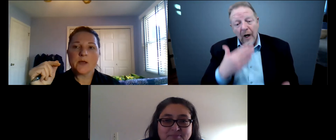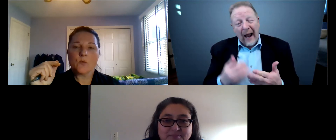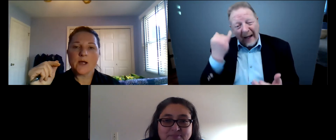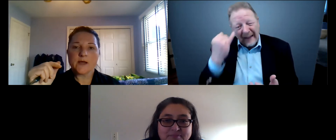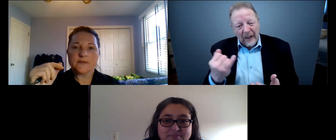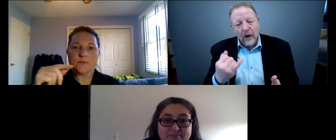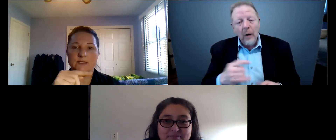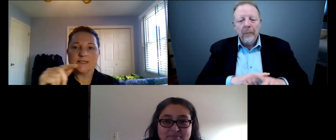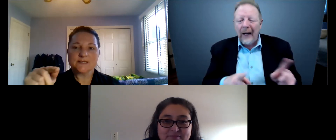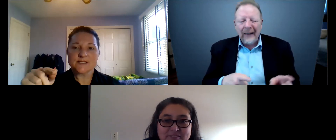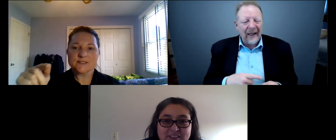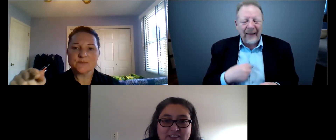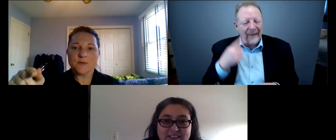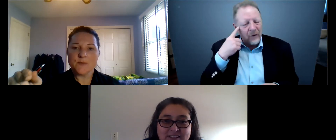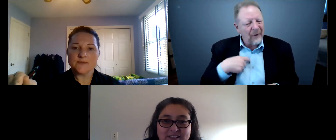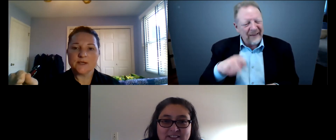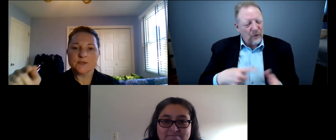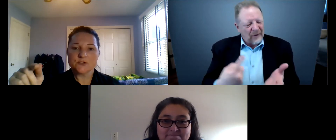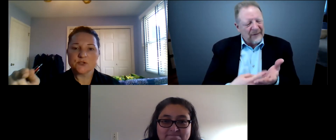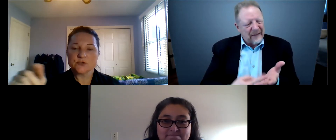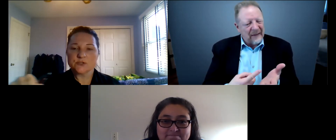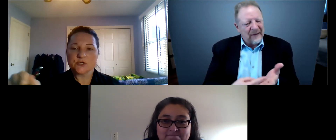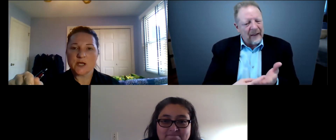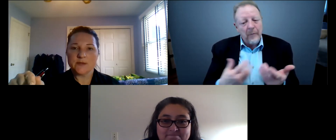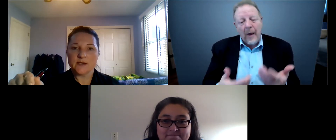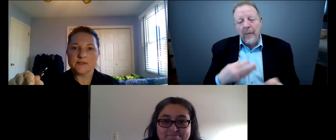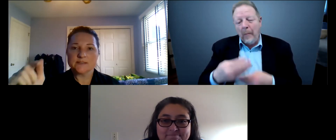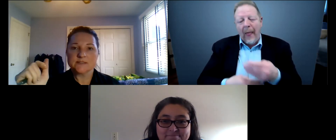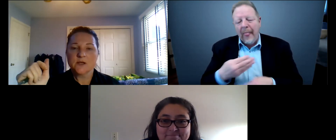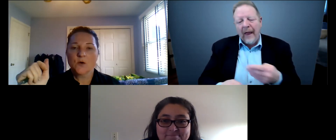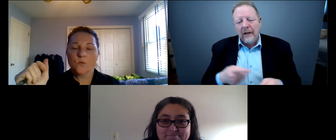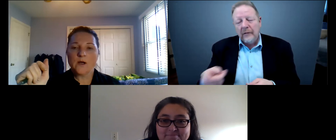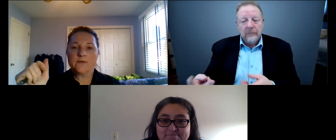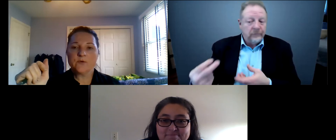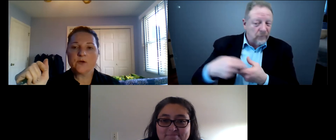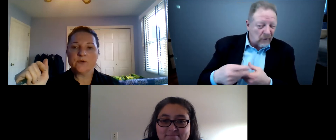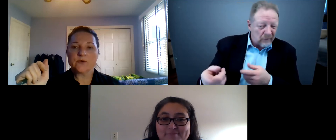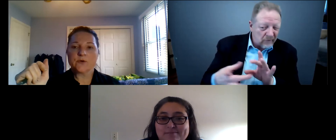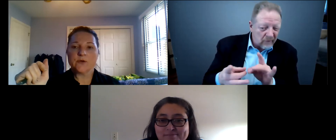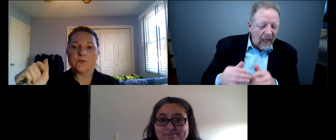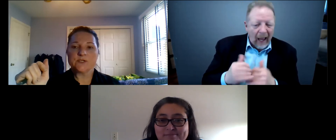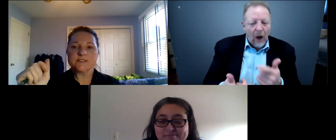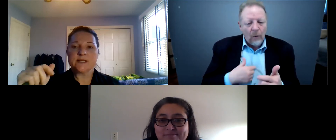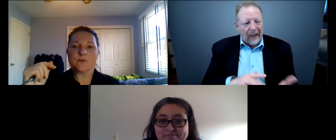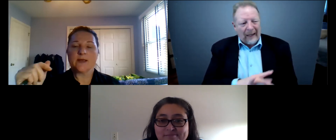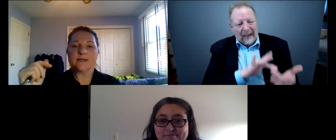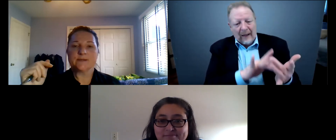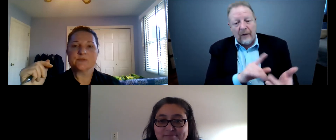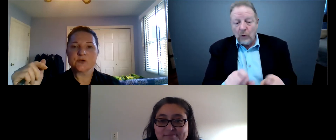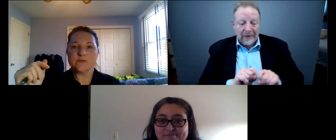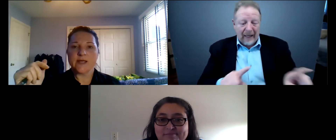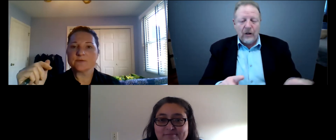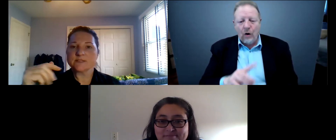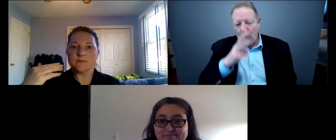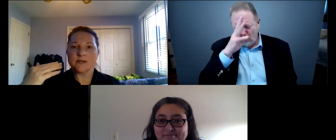know. I think we need to discuss, and maybe Bethany could chime in on this. What if we're just sending a